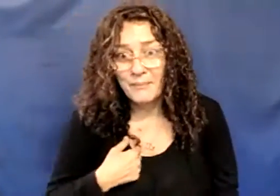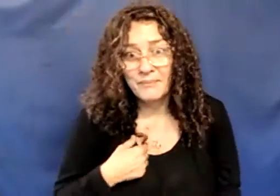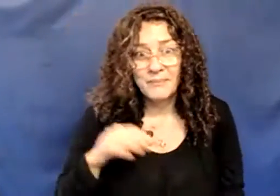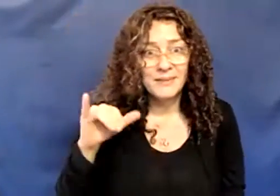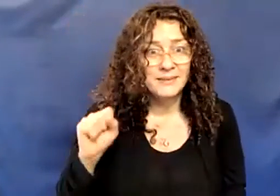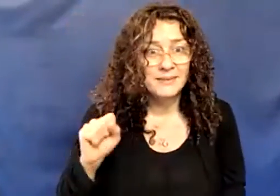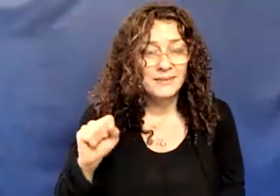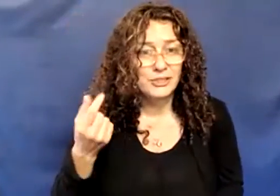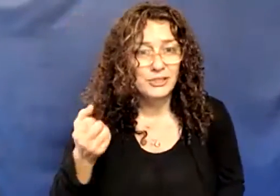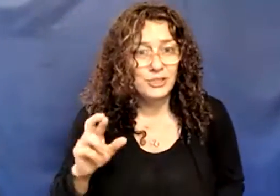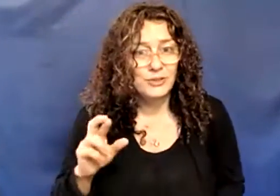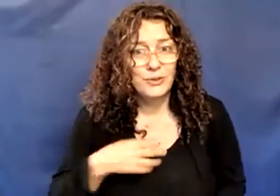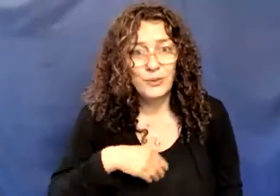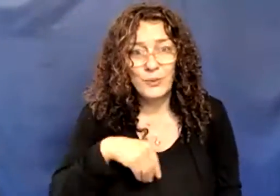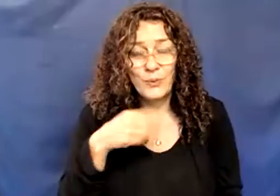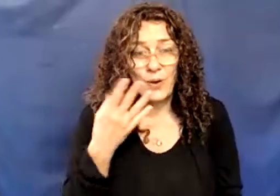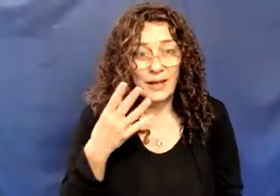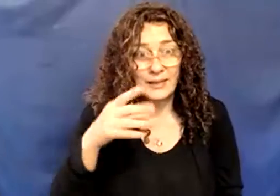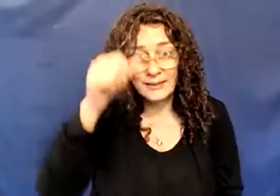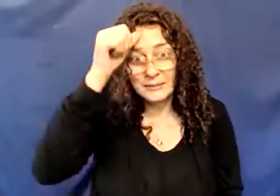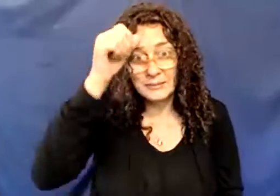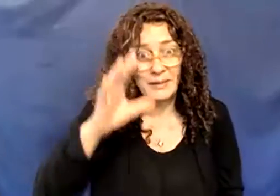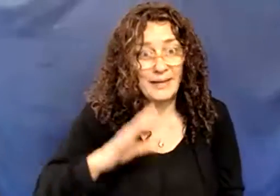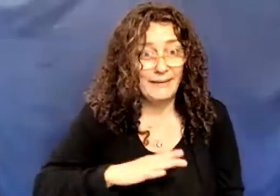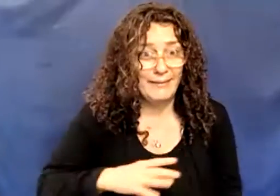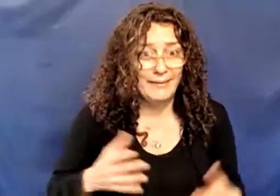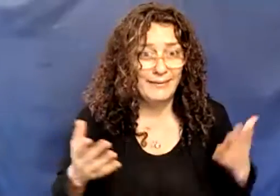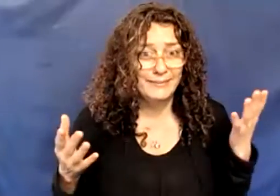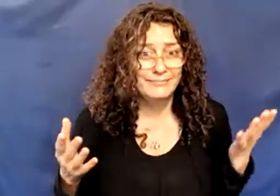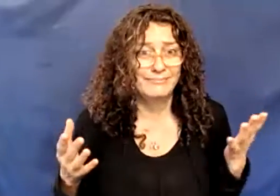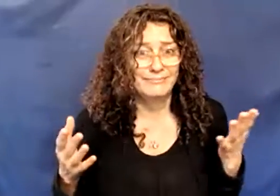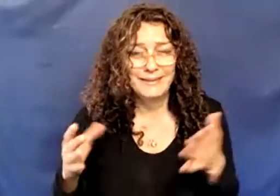cisgender white male, and